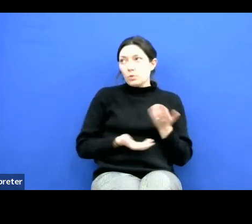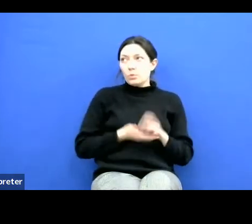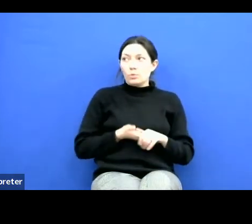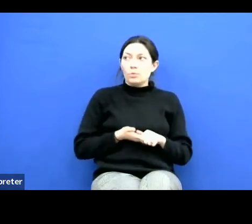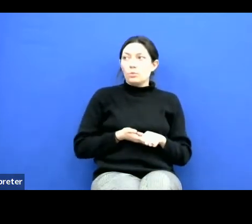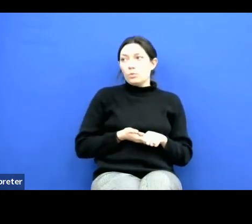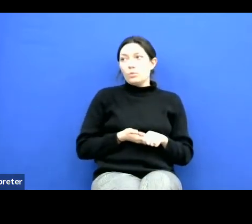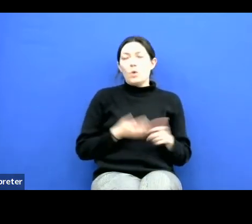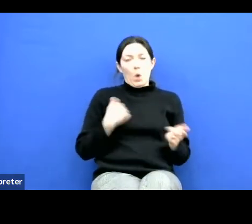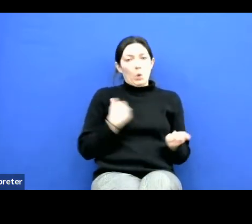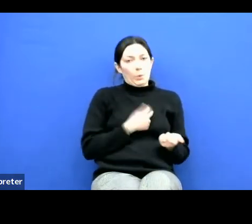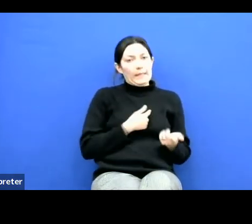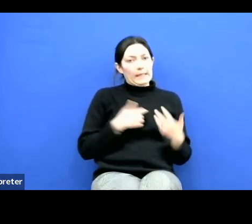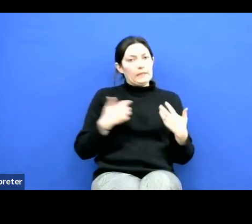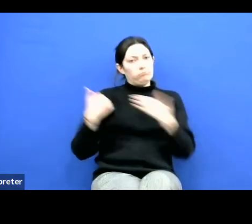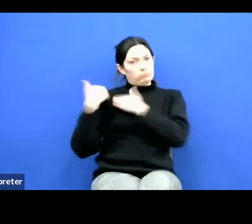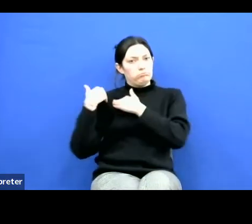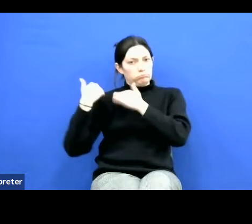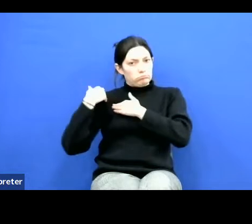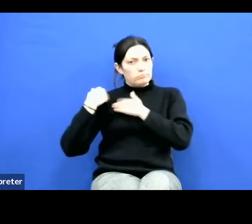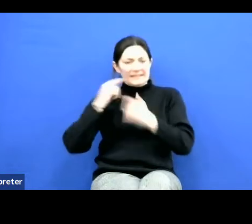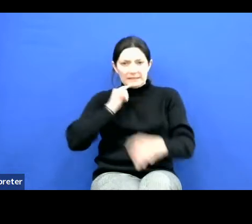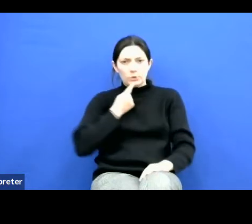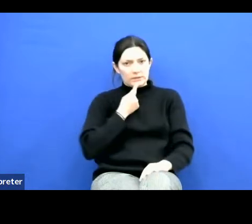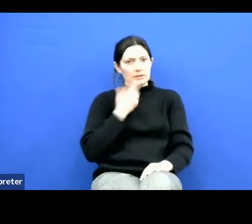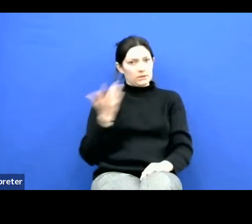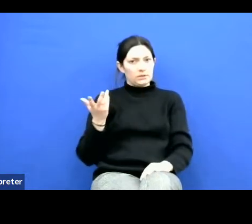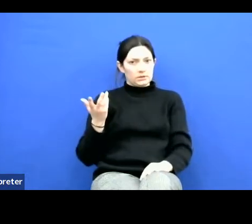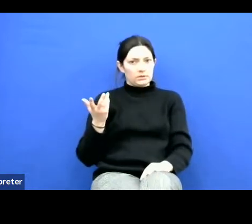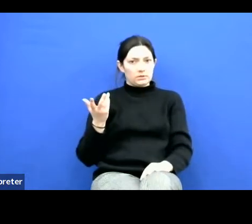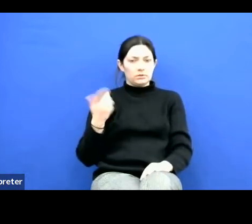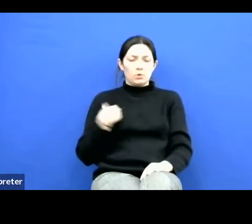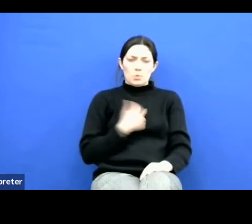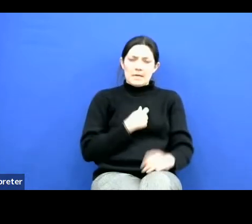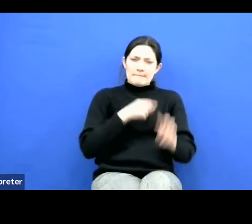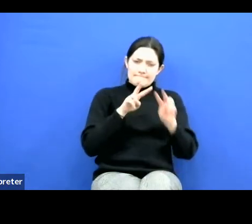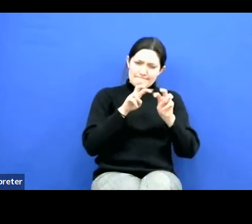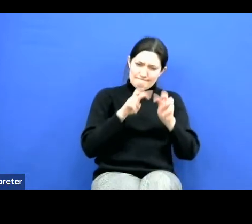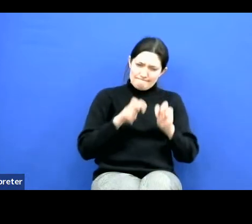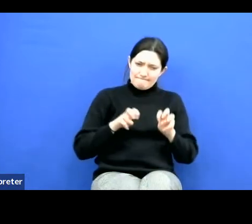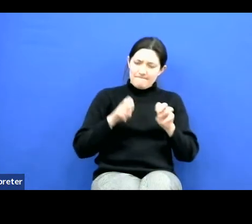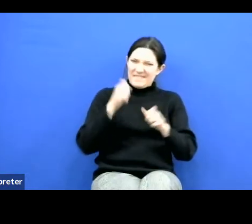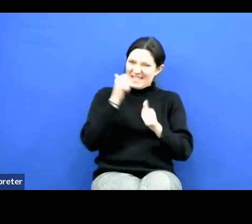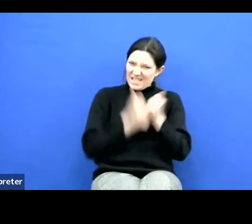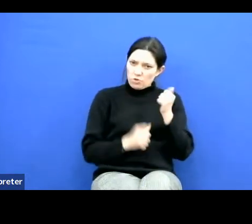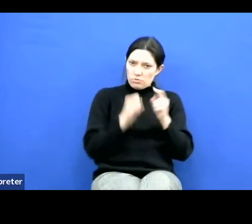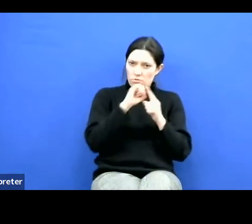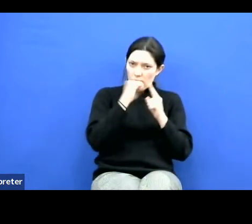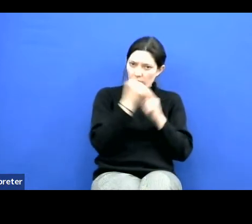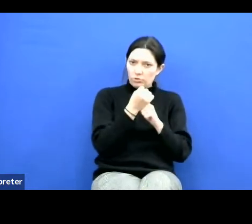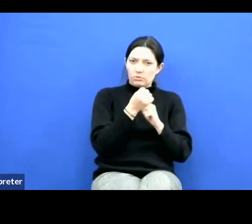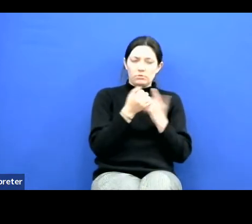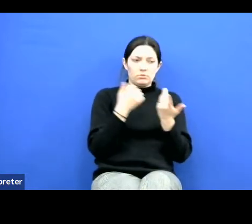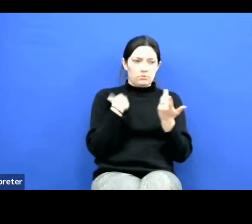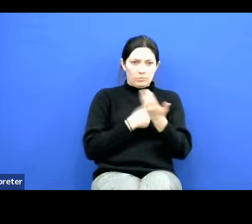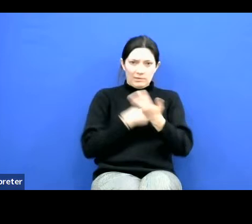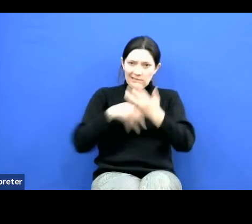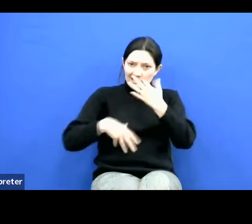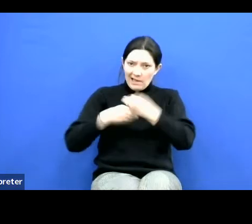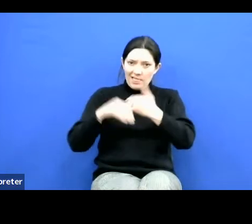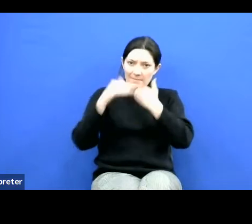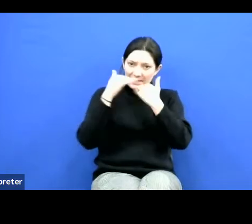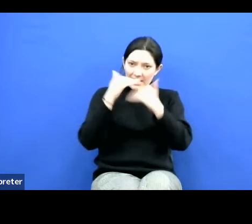we take this responsibility very seriously. We look at the aspects, we put limitations on